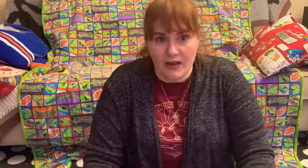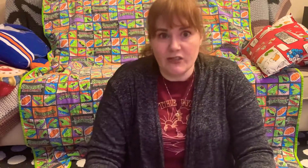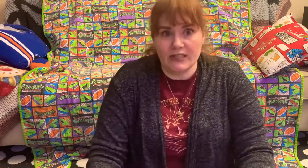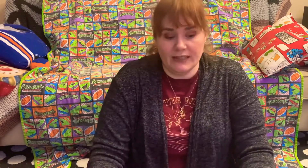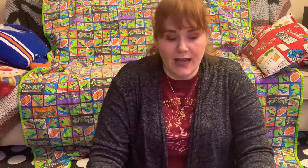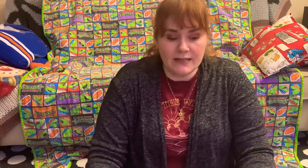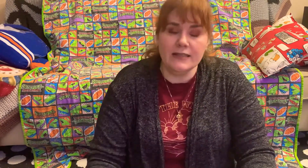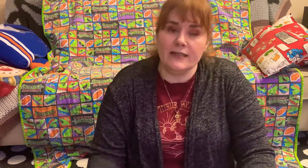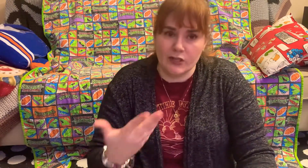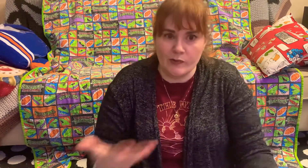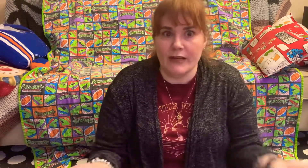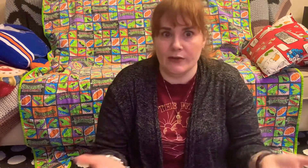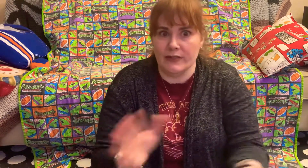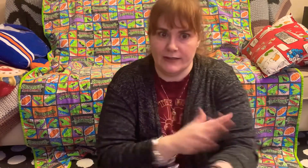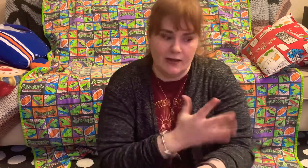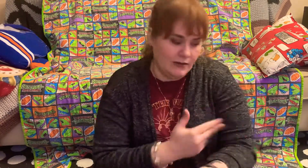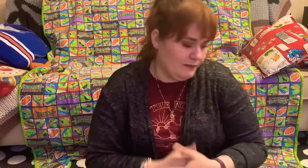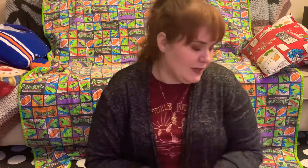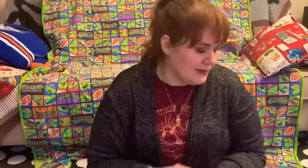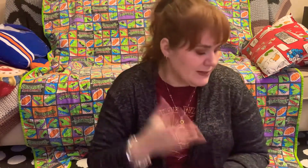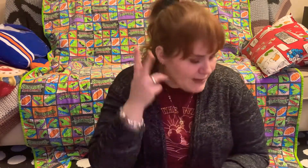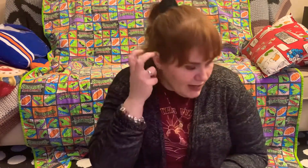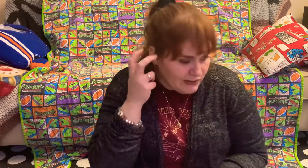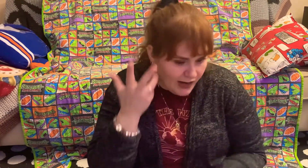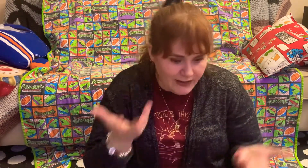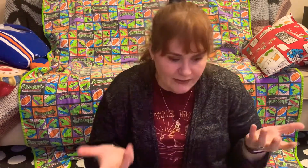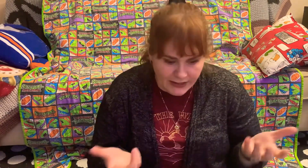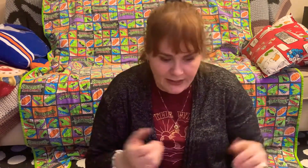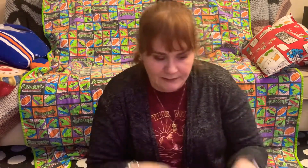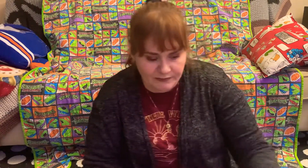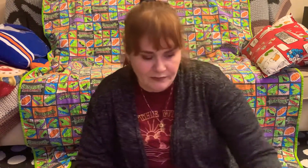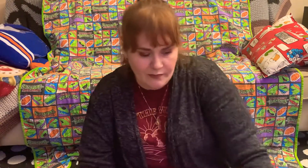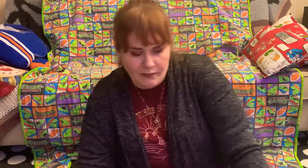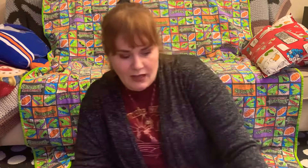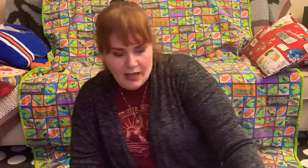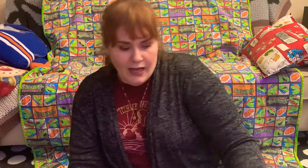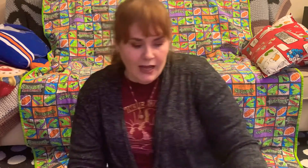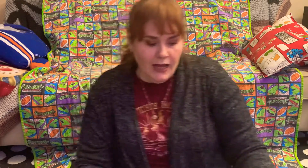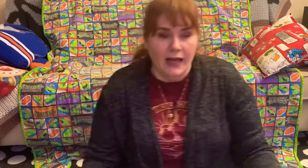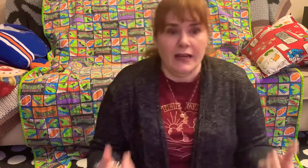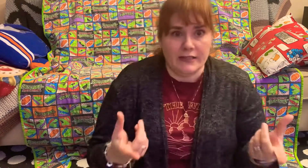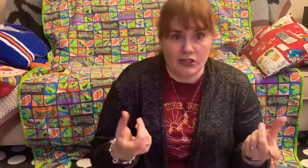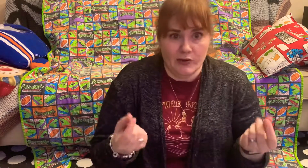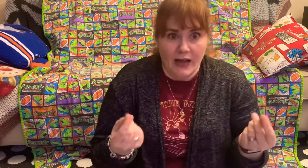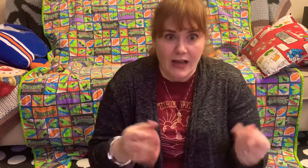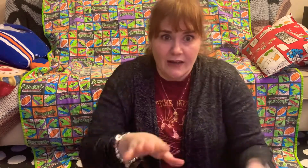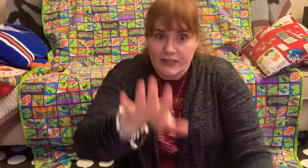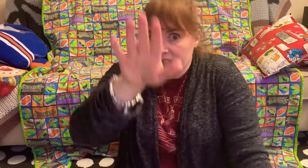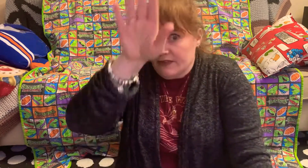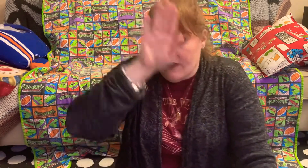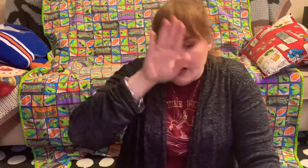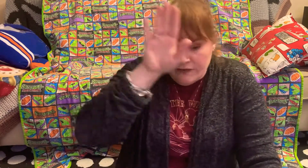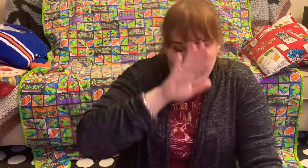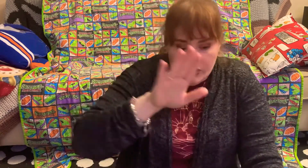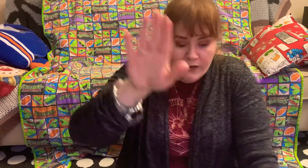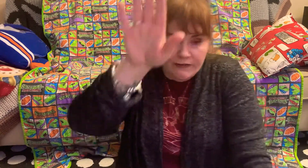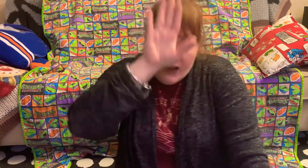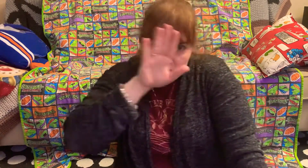See a Lassie?", then you might know this song because it sounds kind of like it. Did you ever see a firefighter, a firefighter,